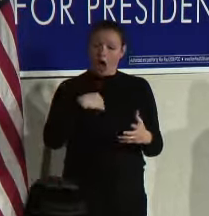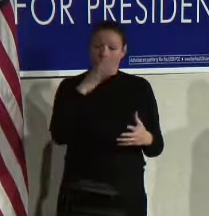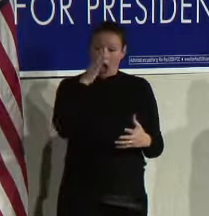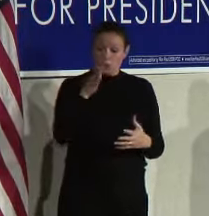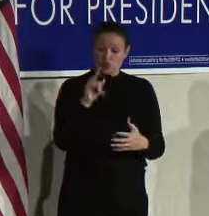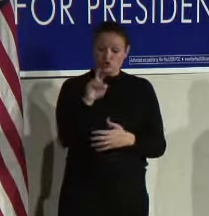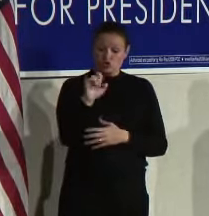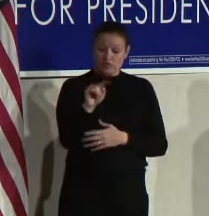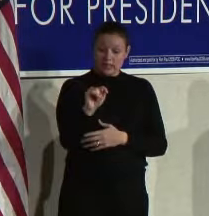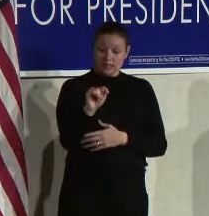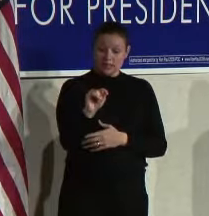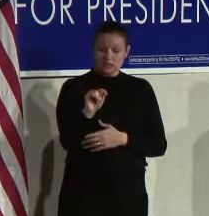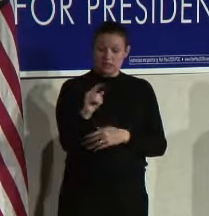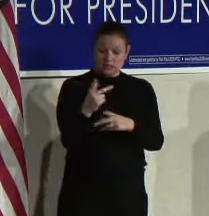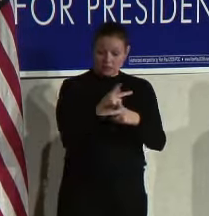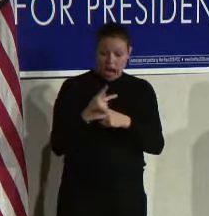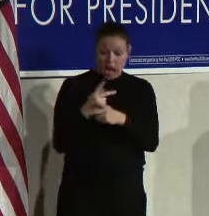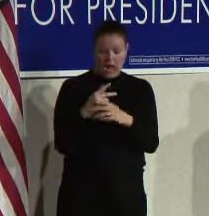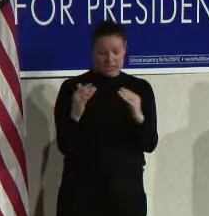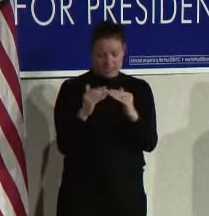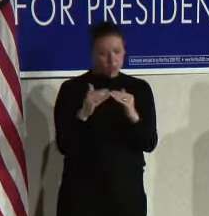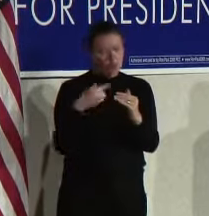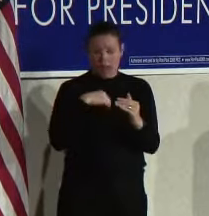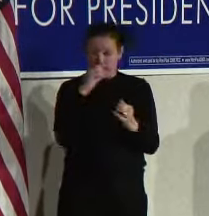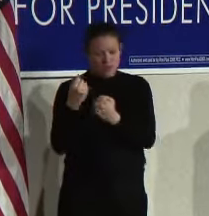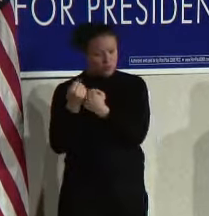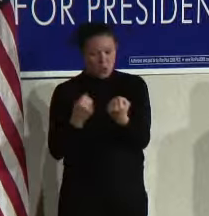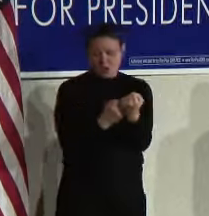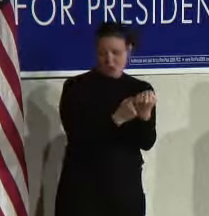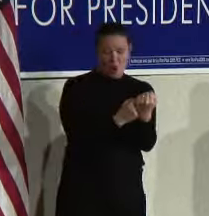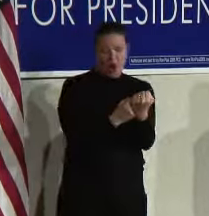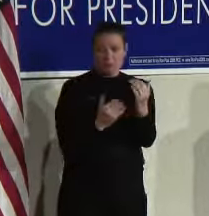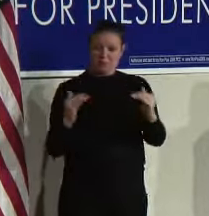equally, and I wouldn't favor one side over the other, and I